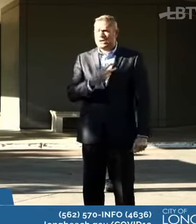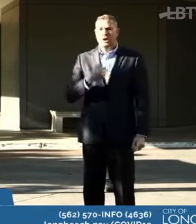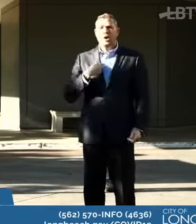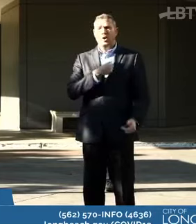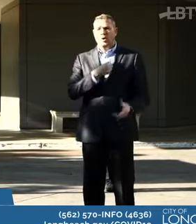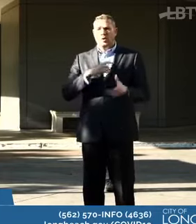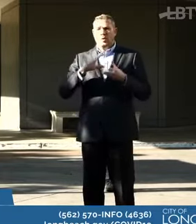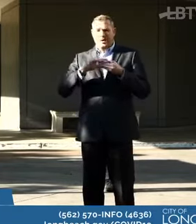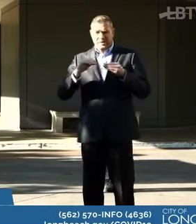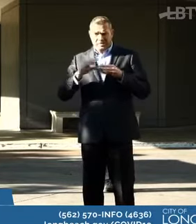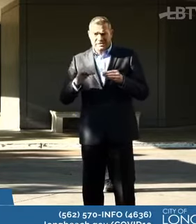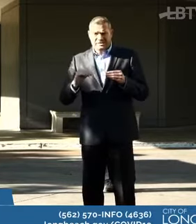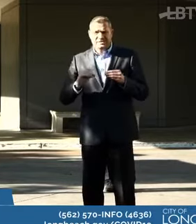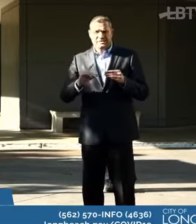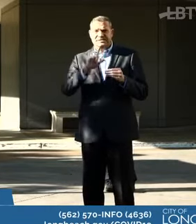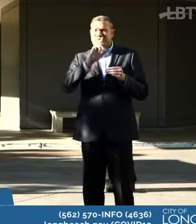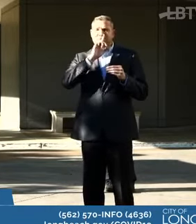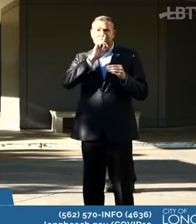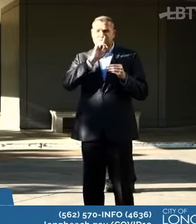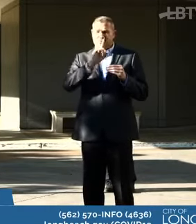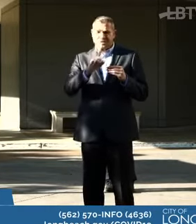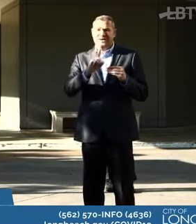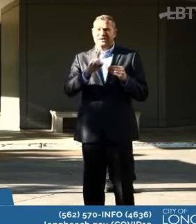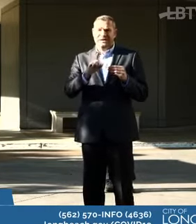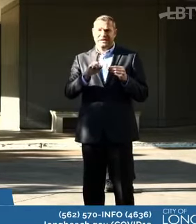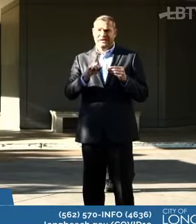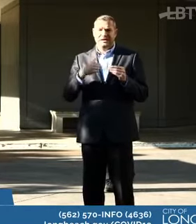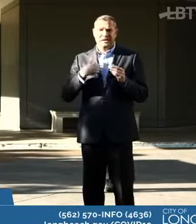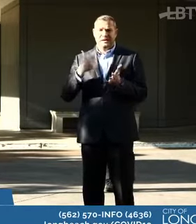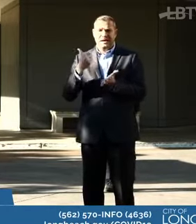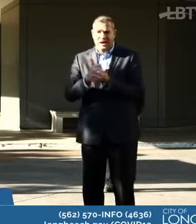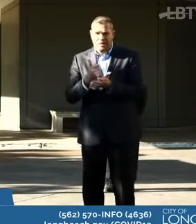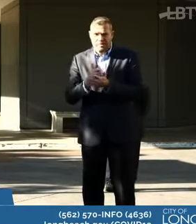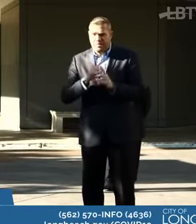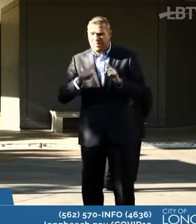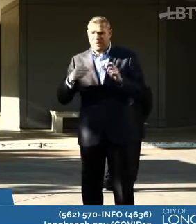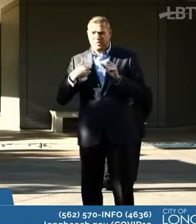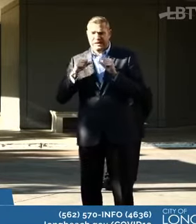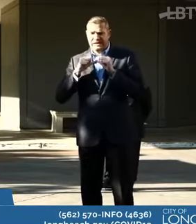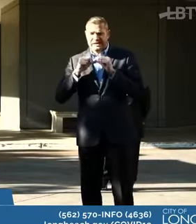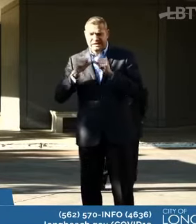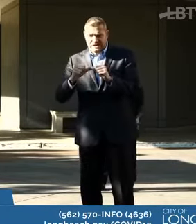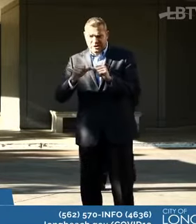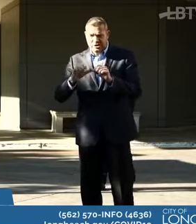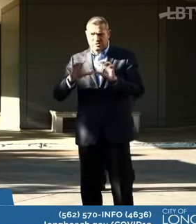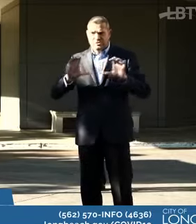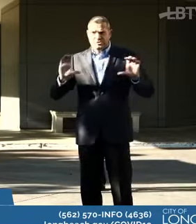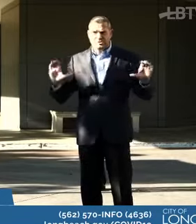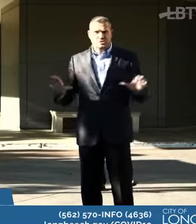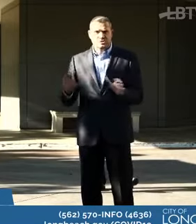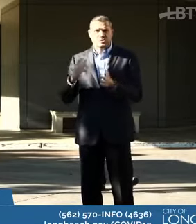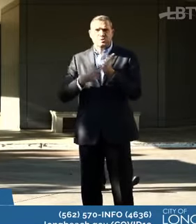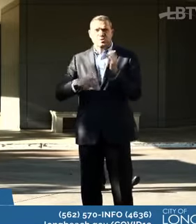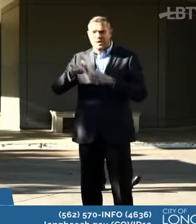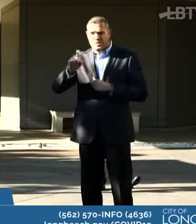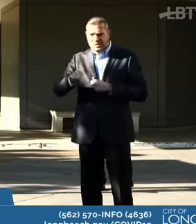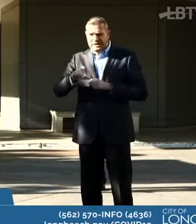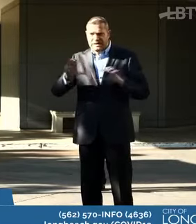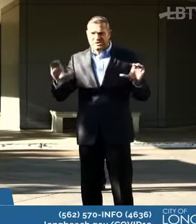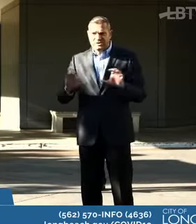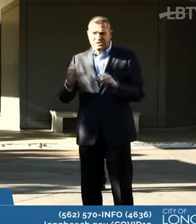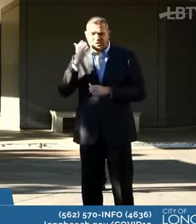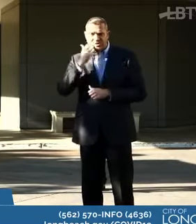felt the strain, but we just continue to do what we need to do every day in order to provide the best care we can